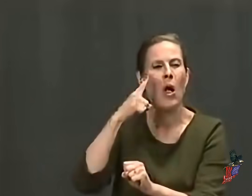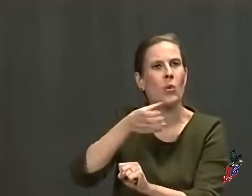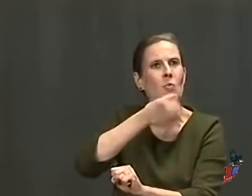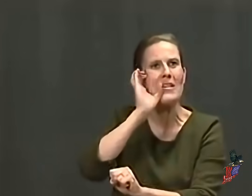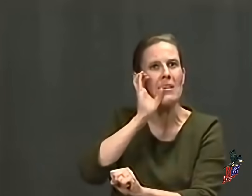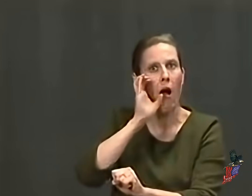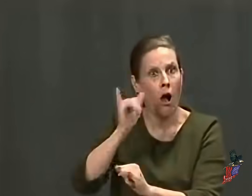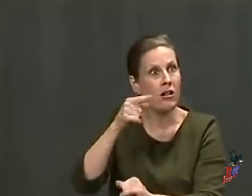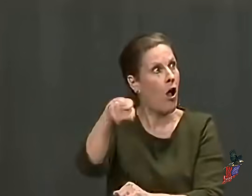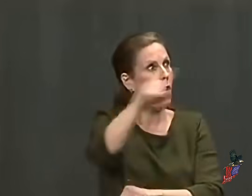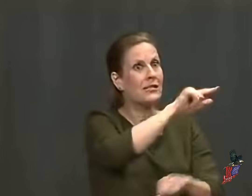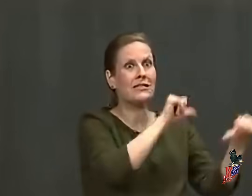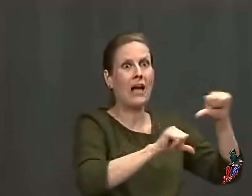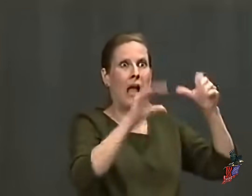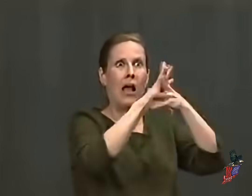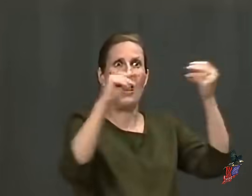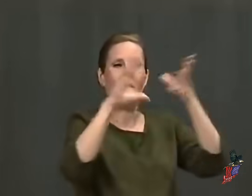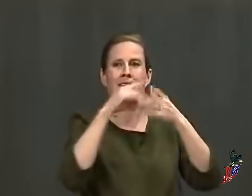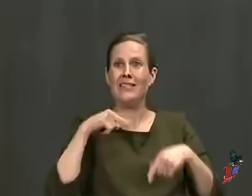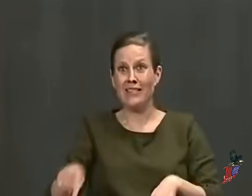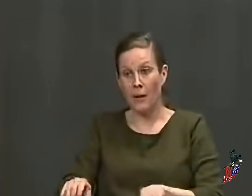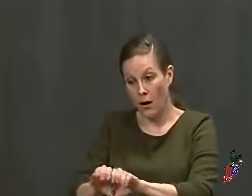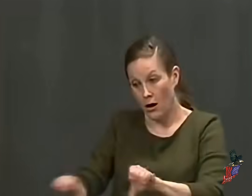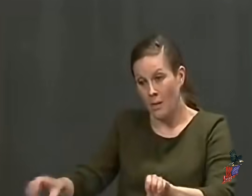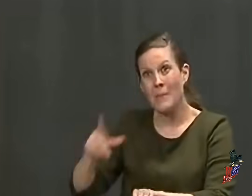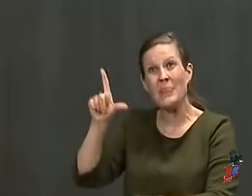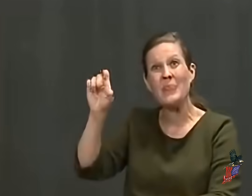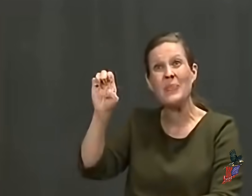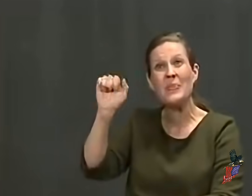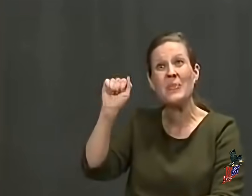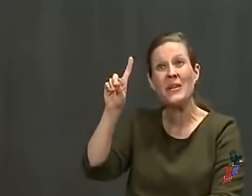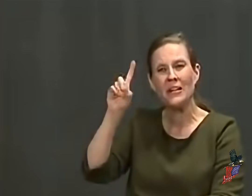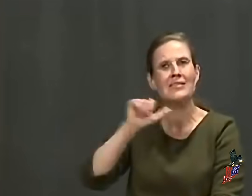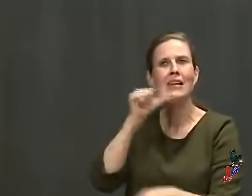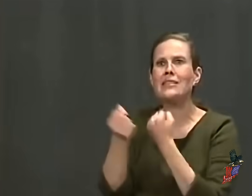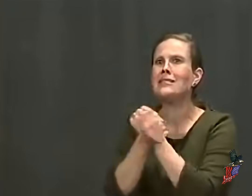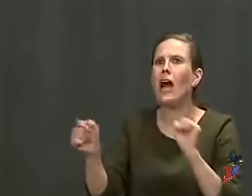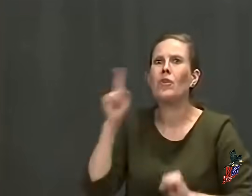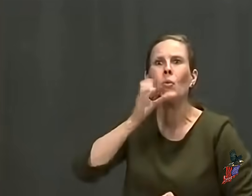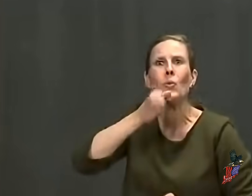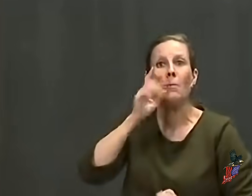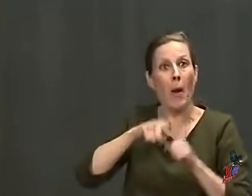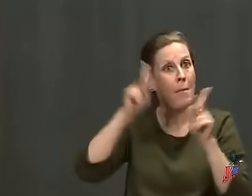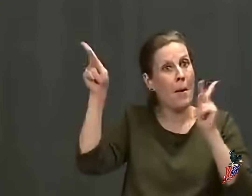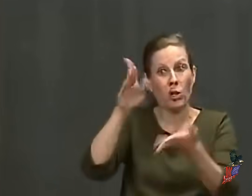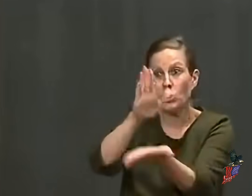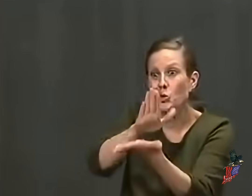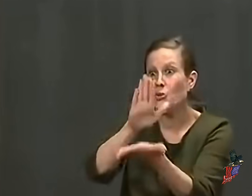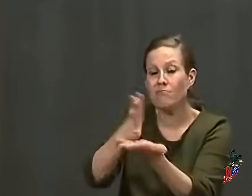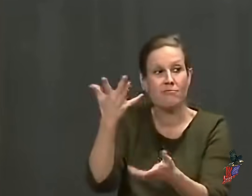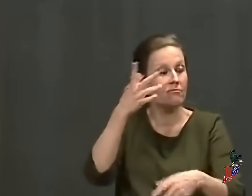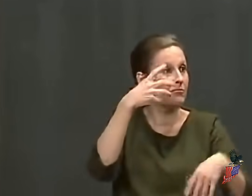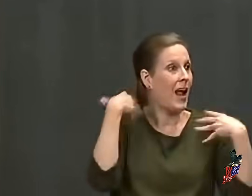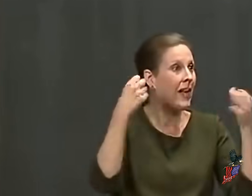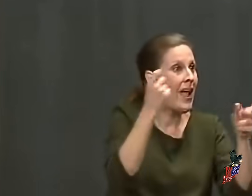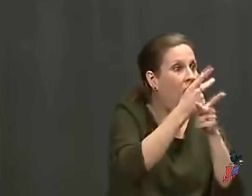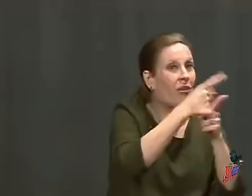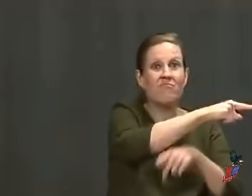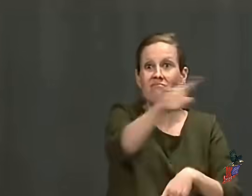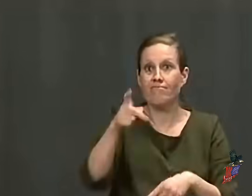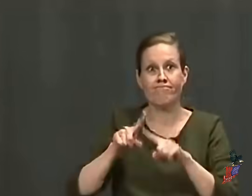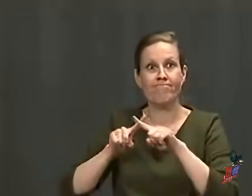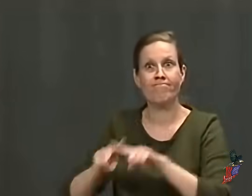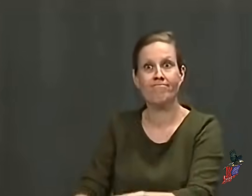simply no safe exposure to lead for a child. Lead can slow development,